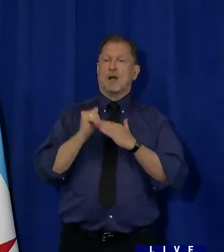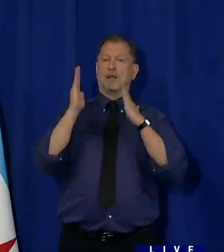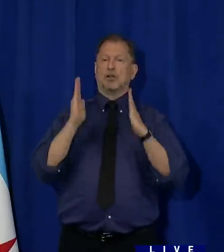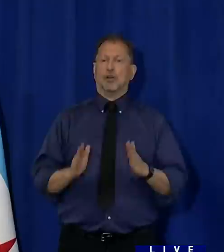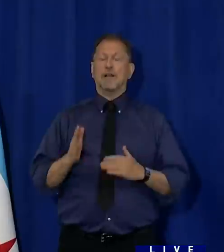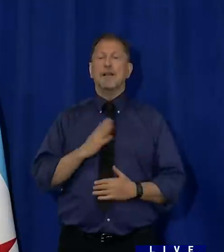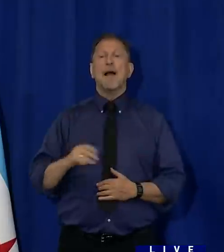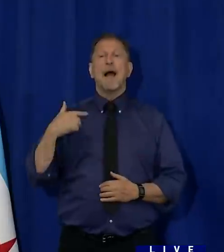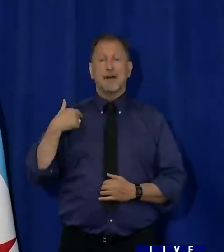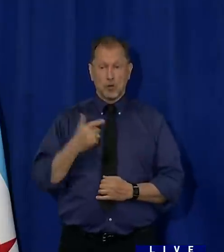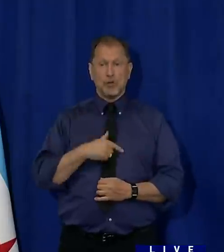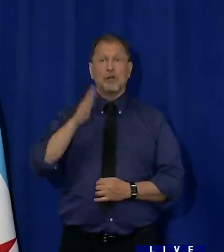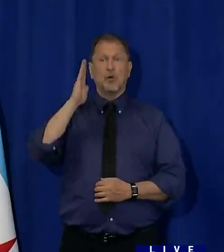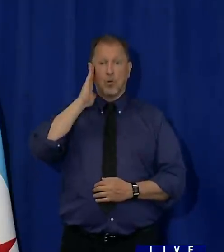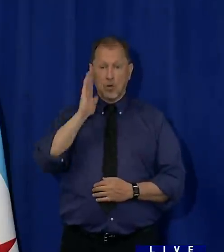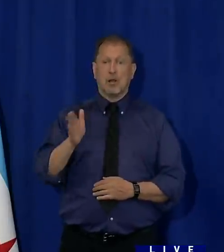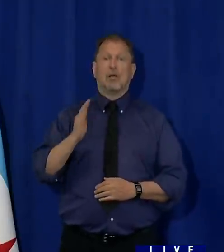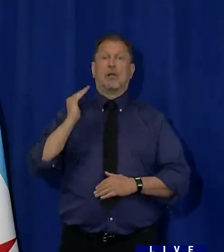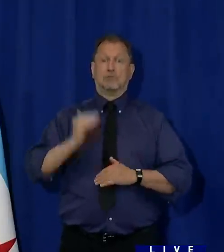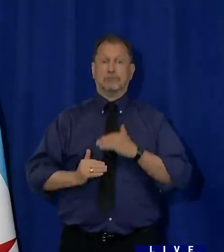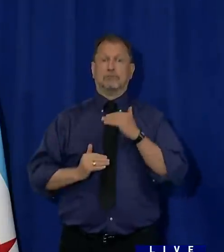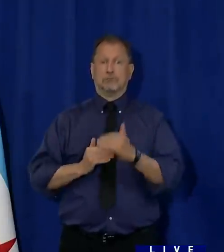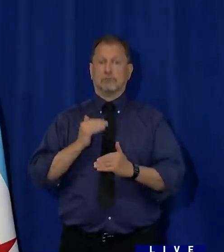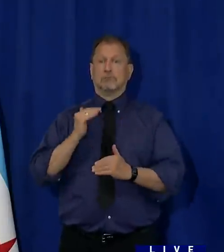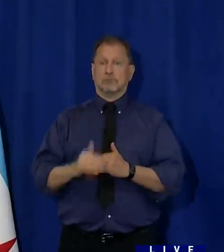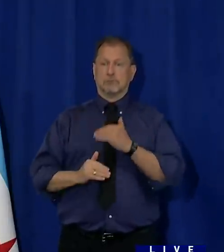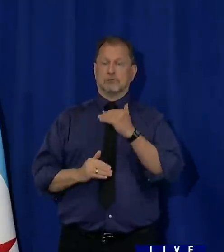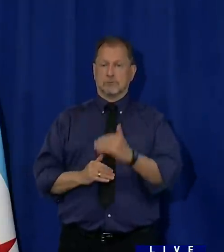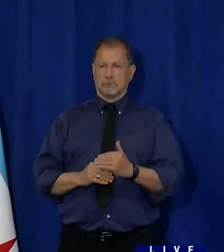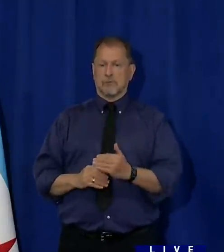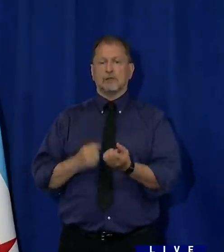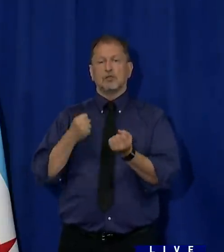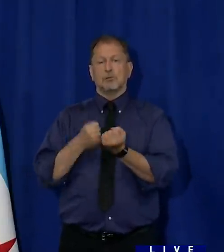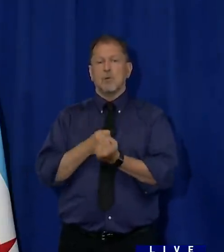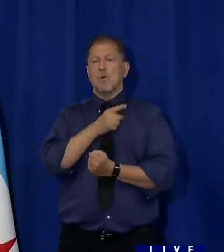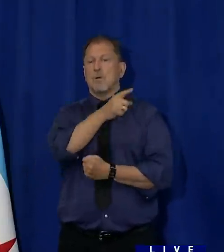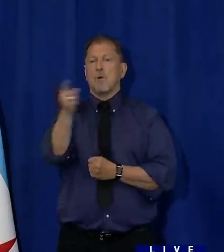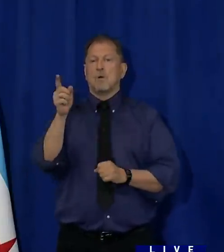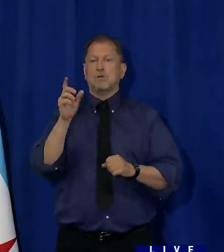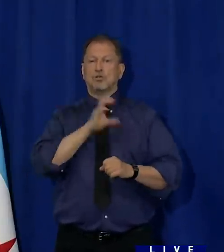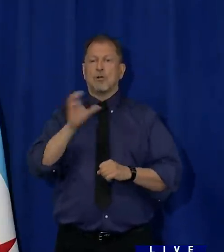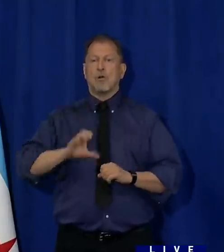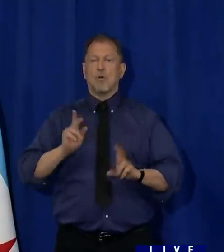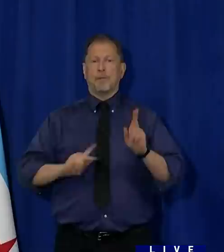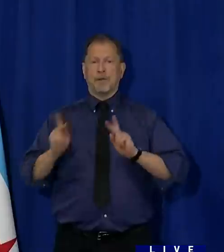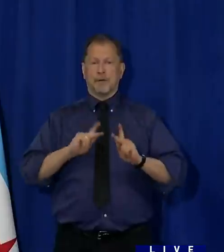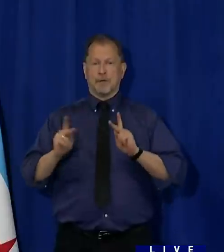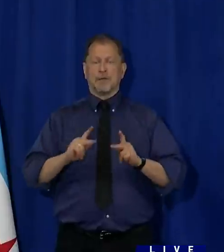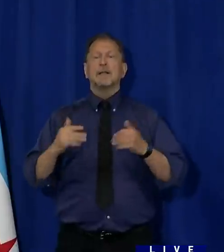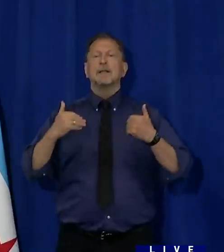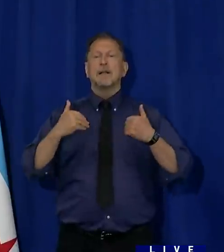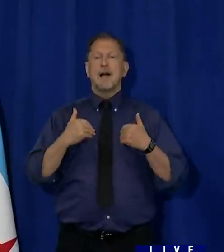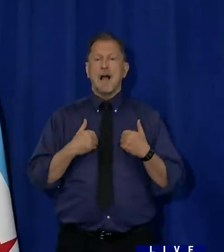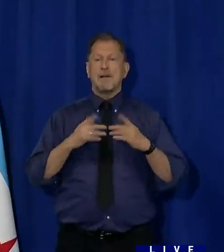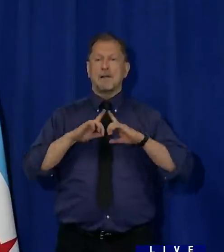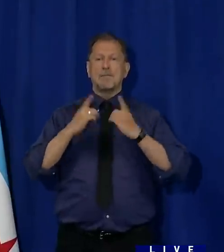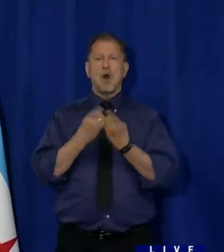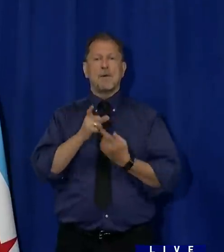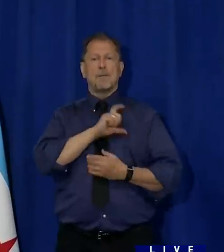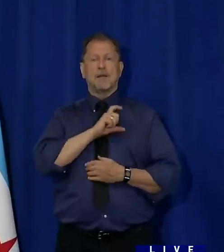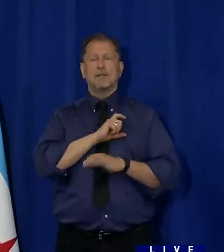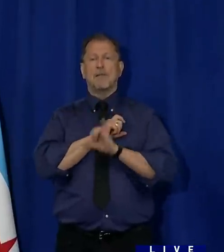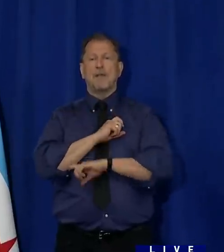we will be accountable to the Chicagoans that deserve a department that they can be proud of. That